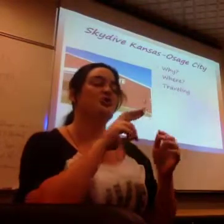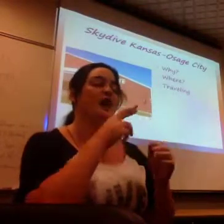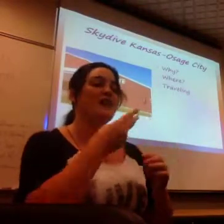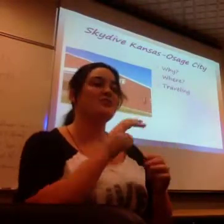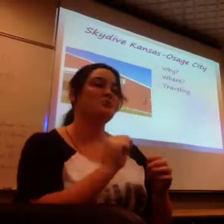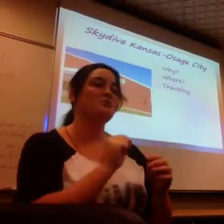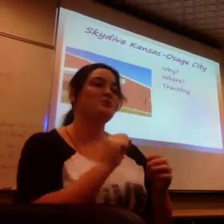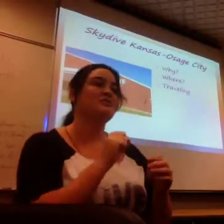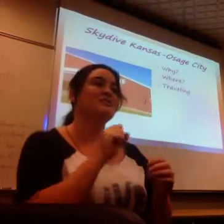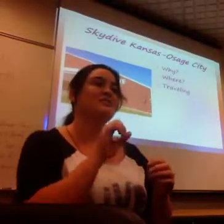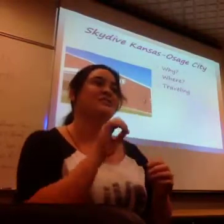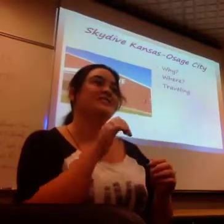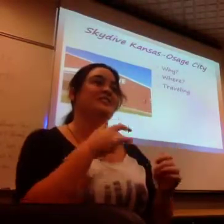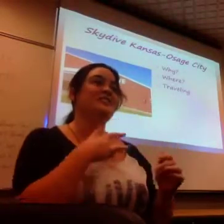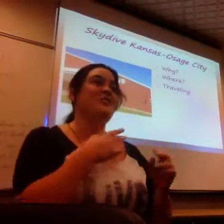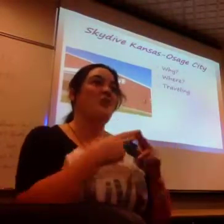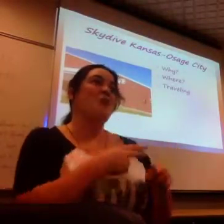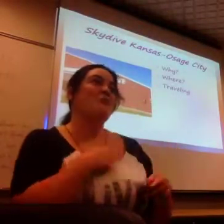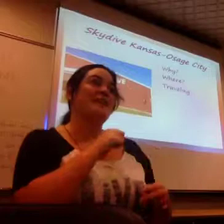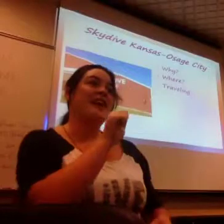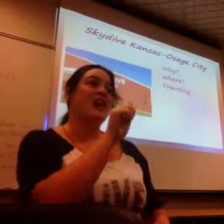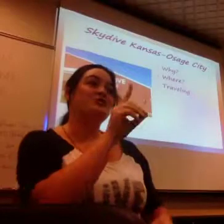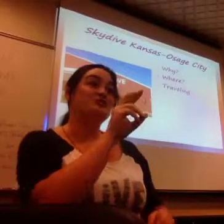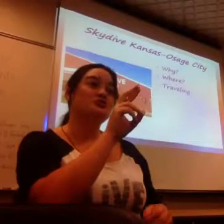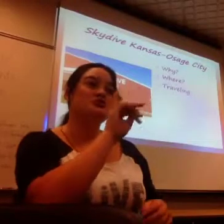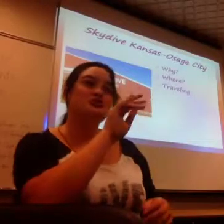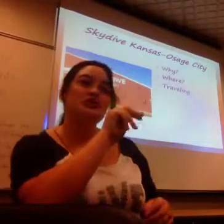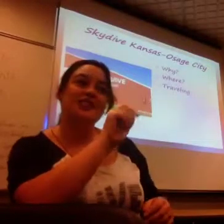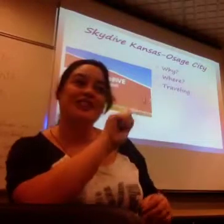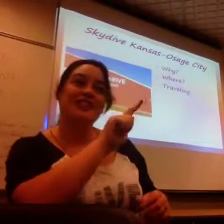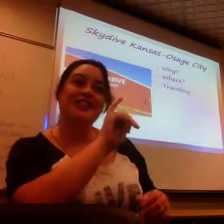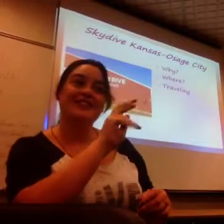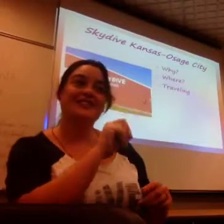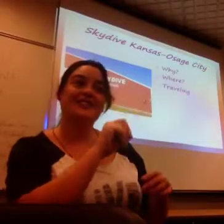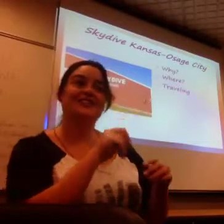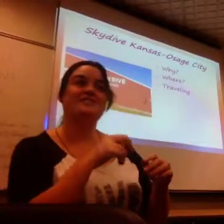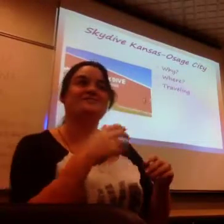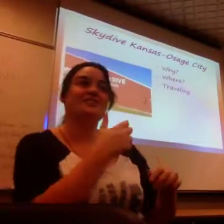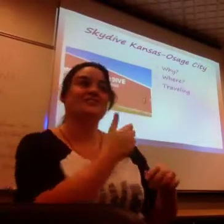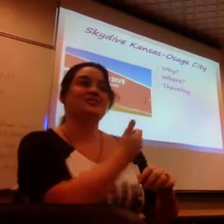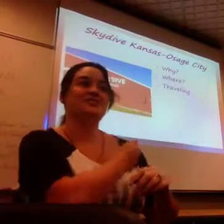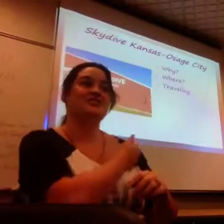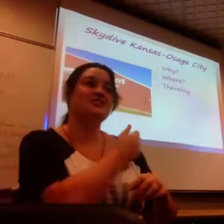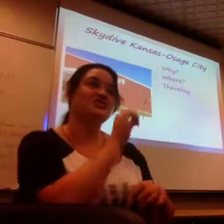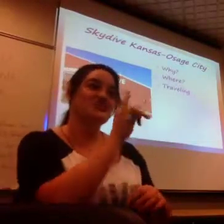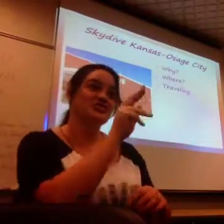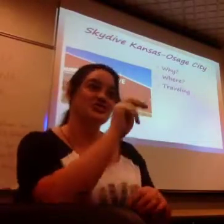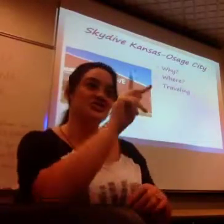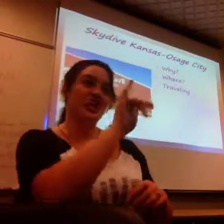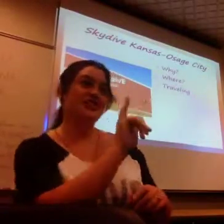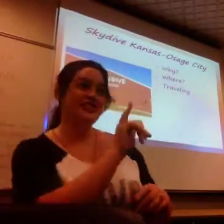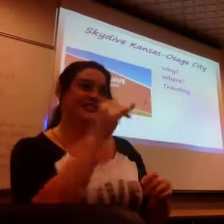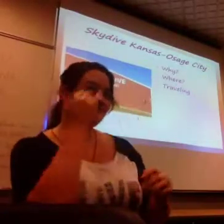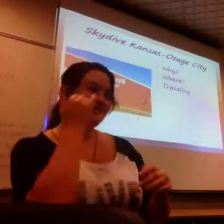an adrenaline junkie. So it's just something that I really, really wanted to do.